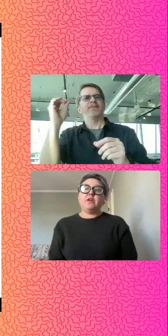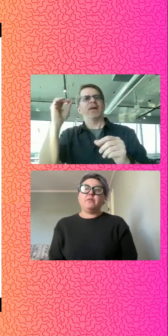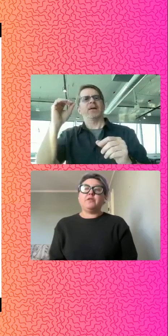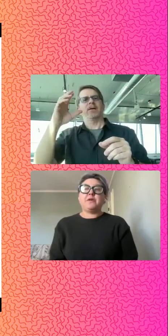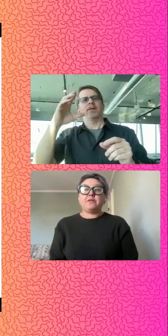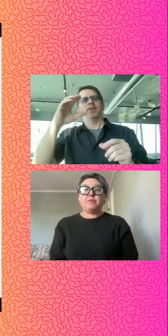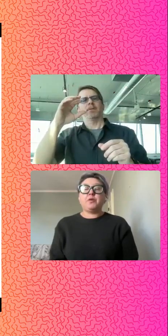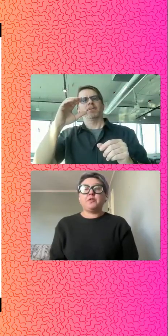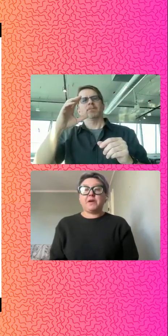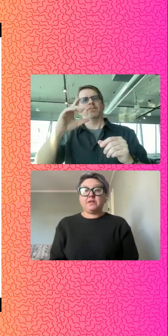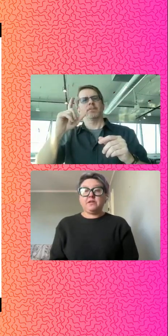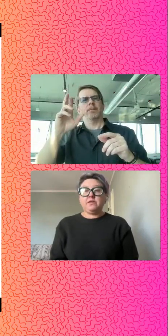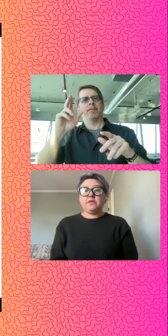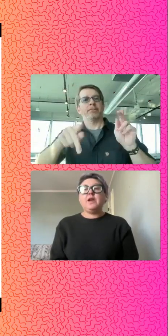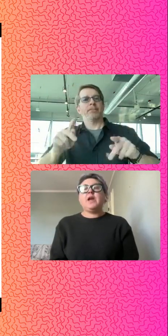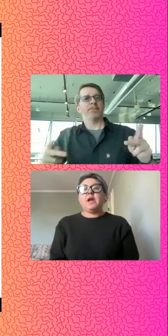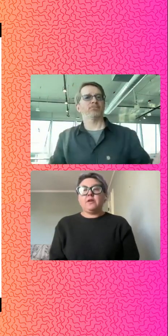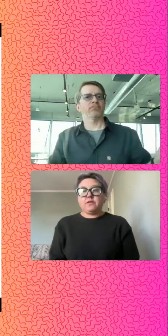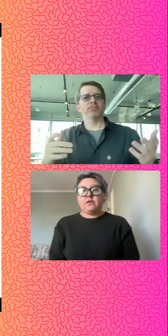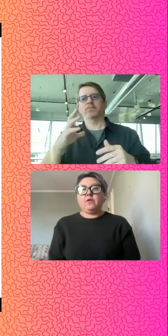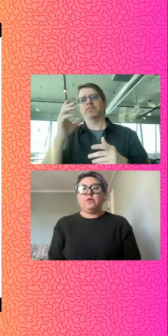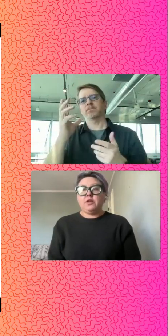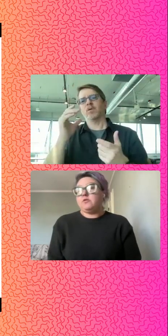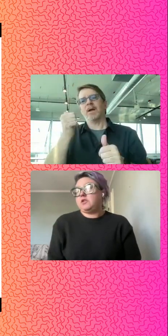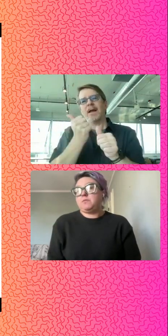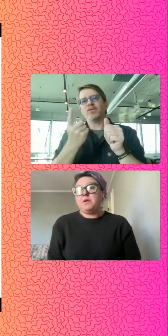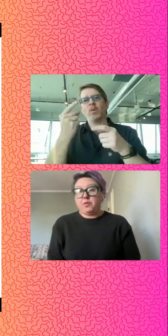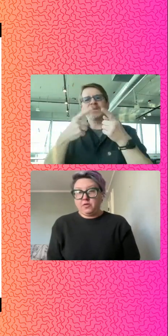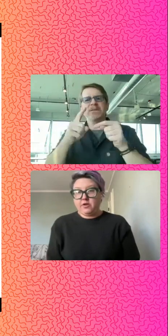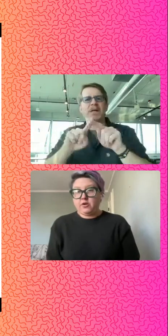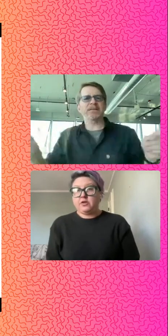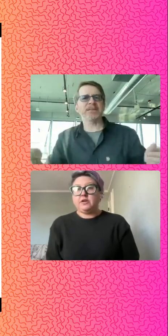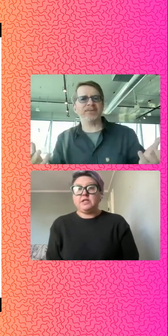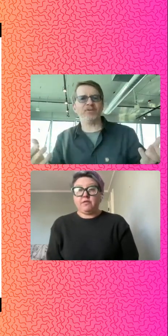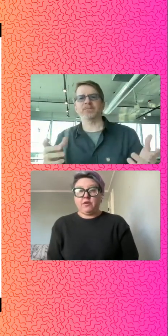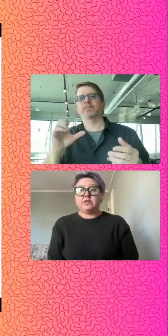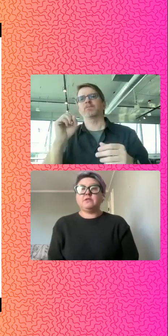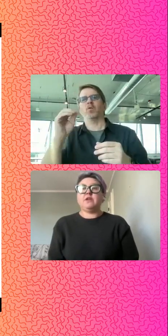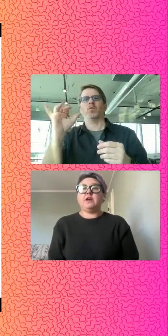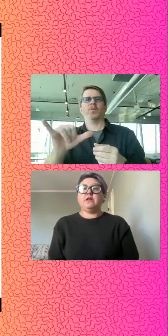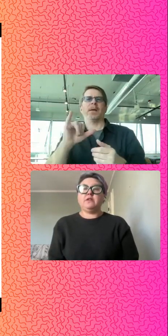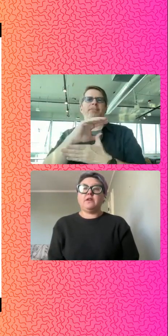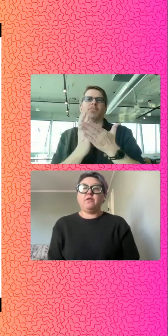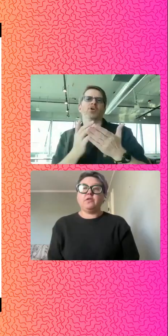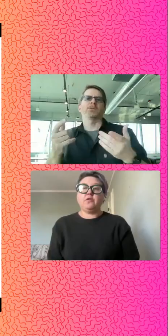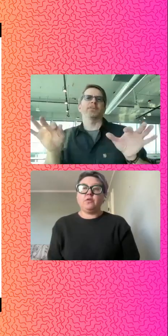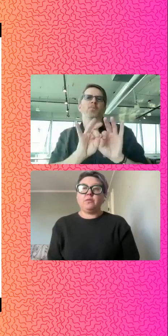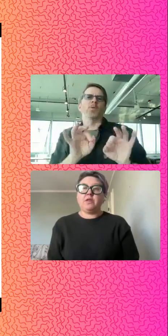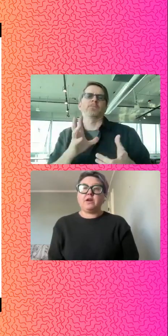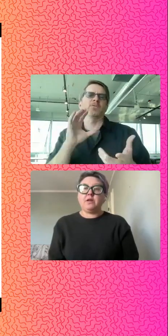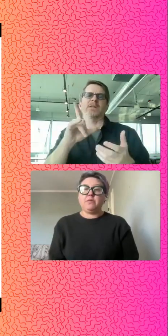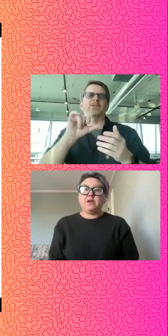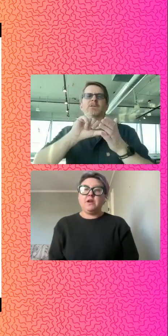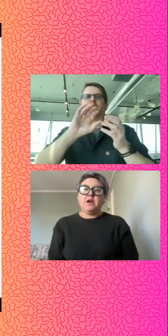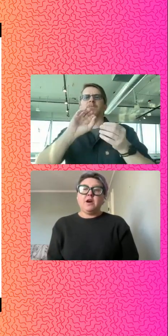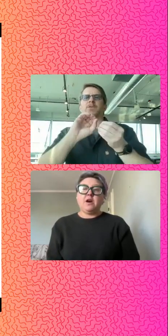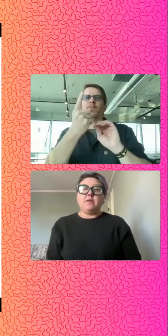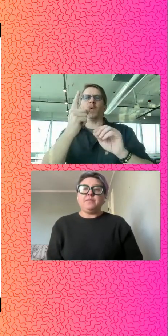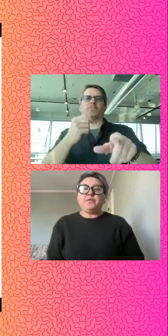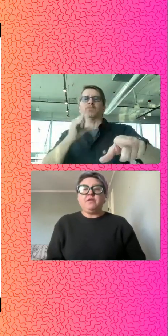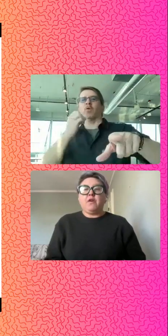and varying perspectives, and also, just people that are different, right? A diverse group that can